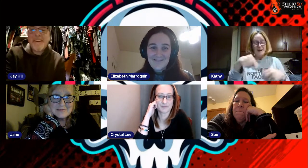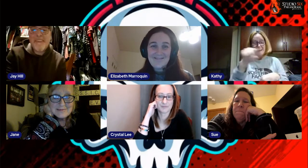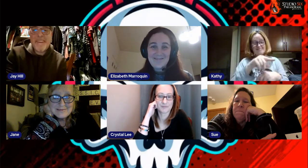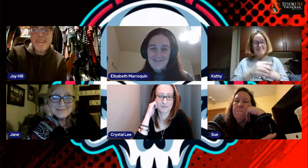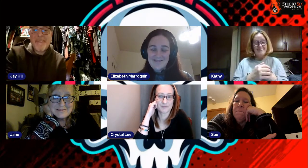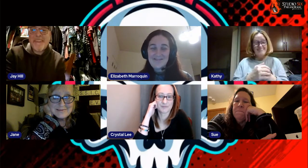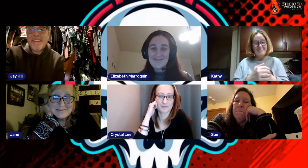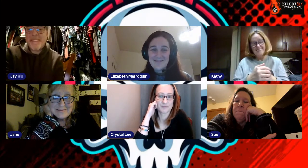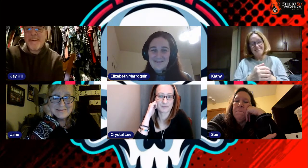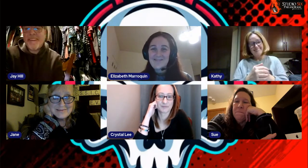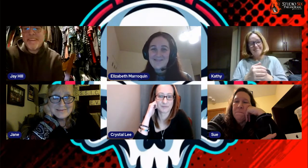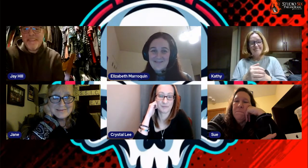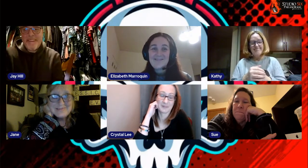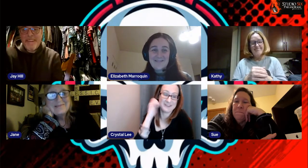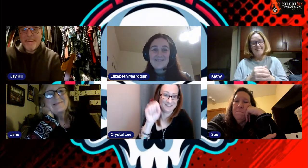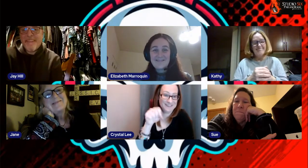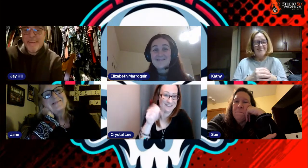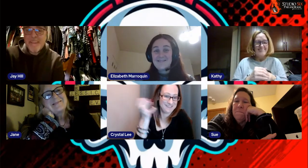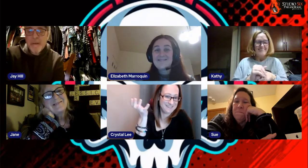Mm-hmm. Yeah, I can teach you guys.